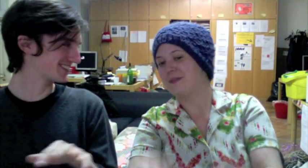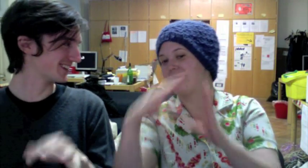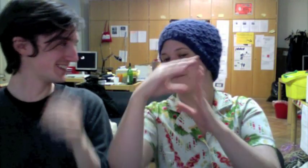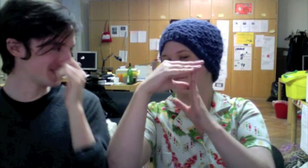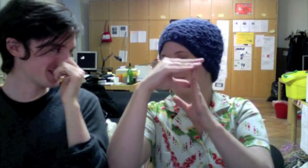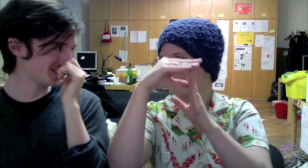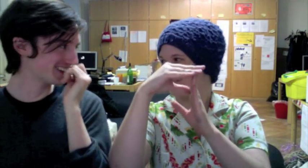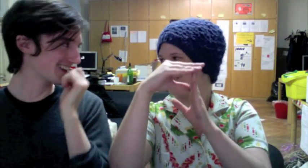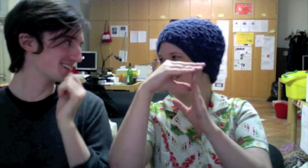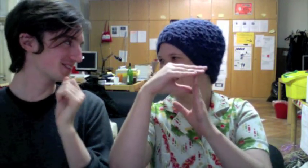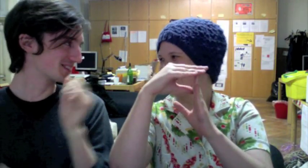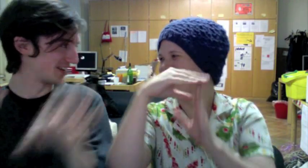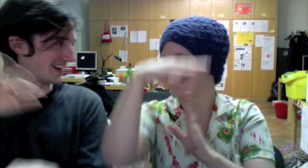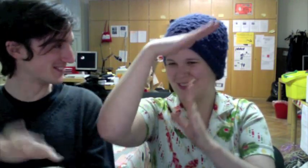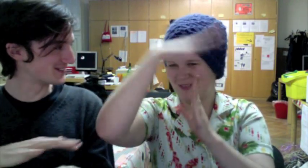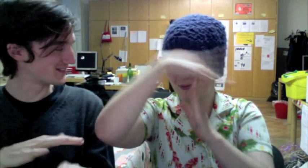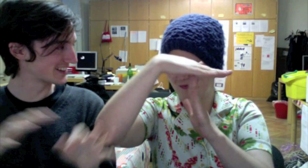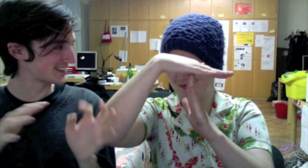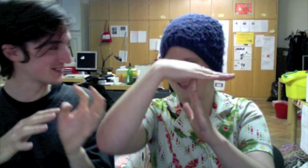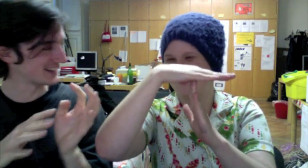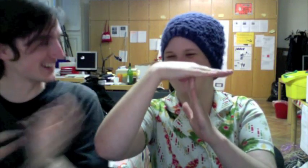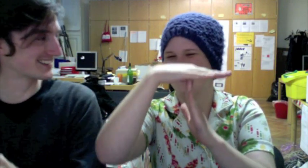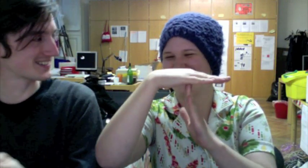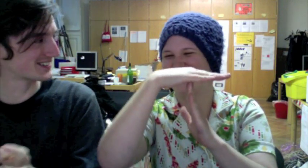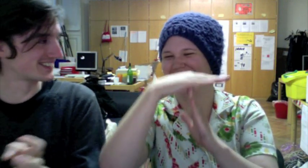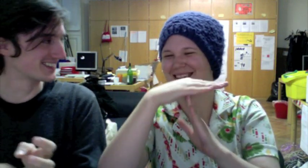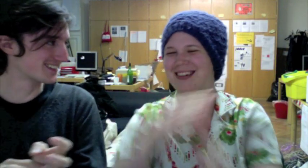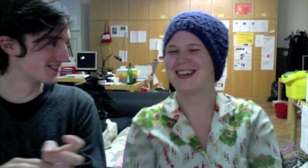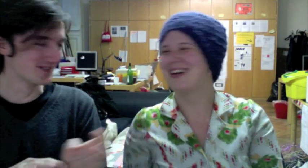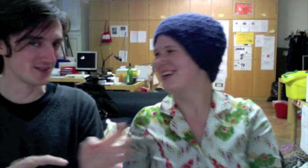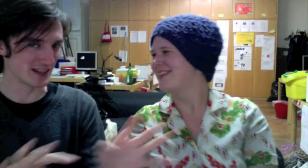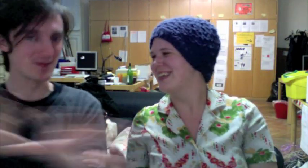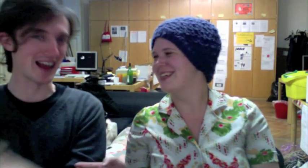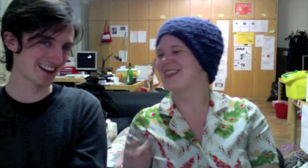Facing left.